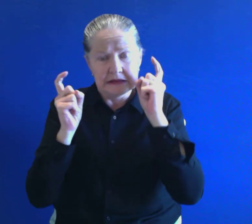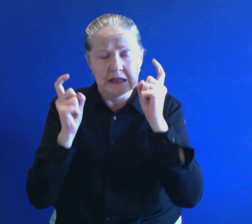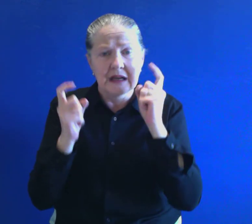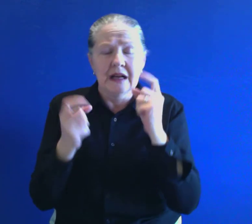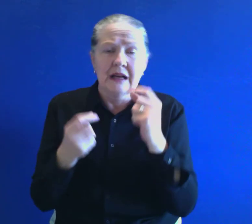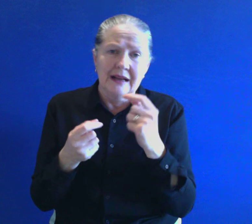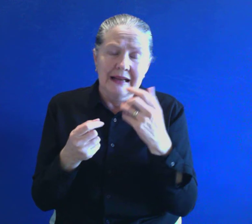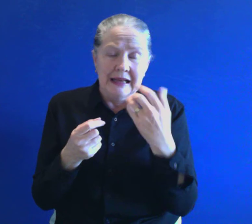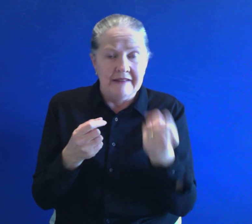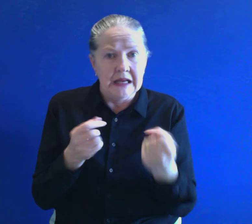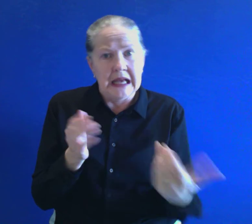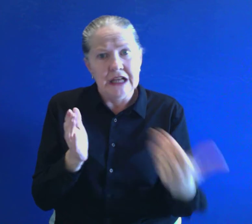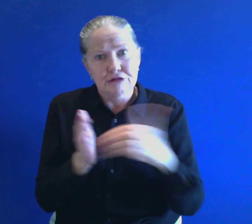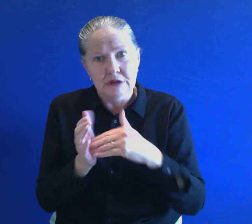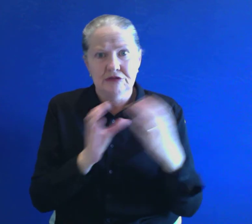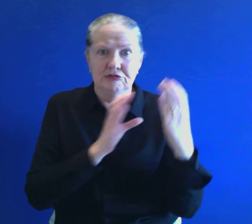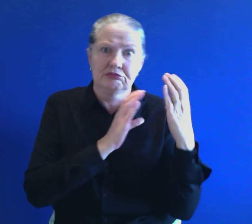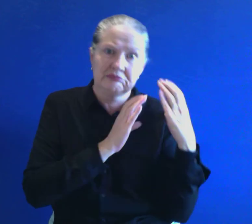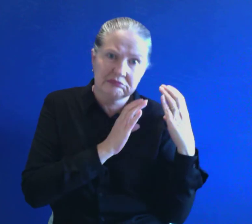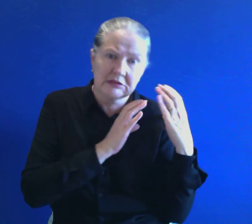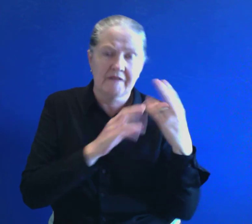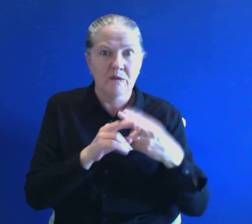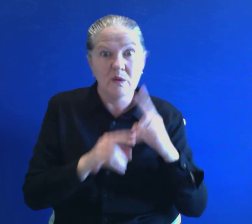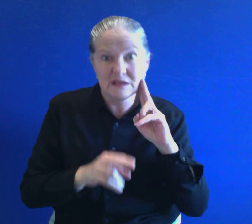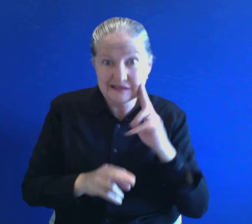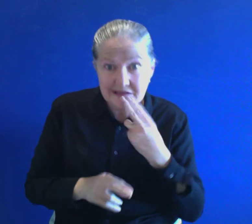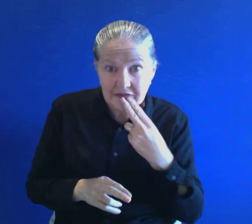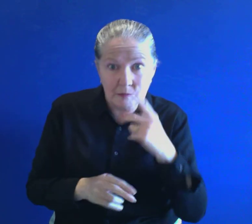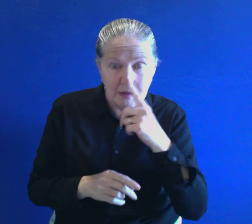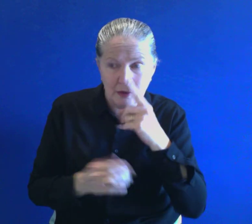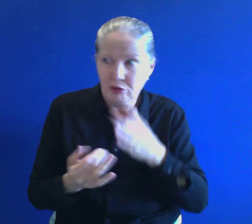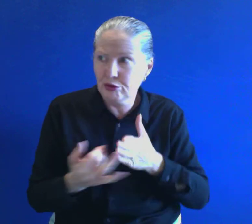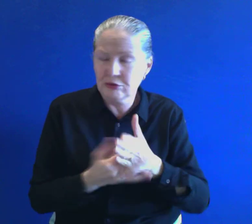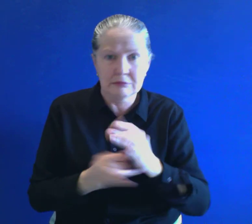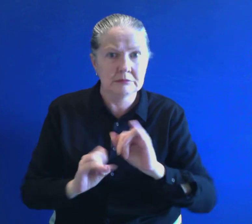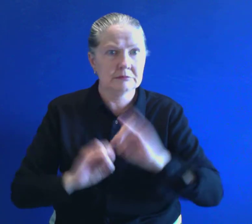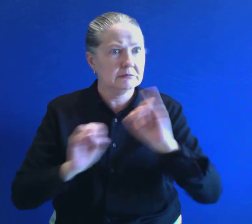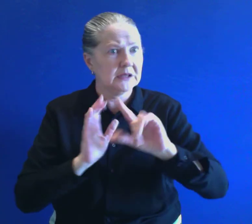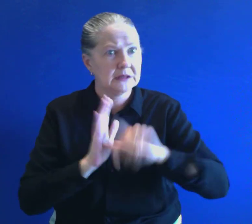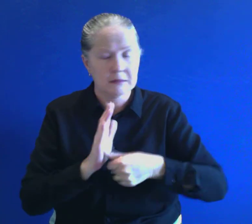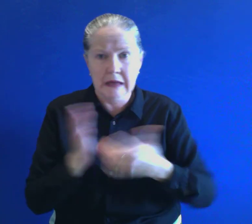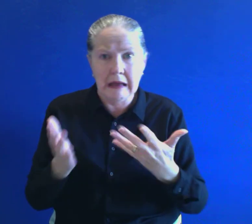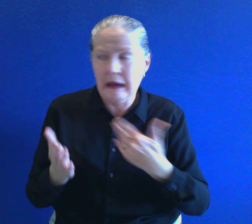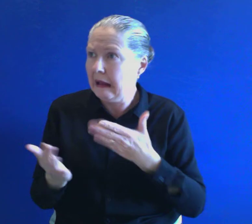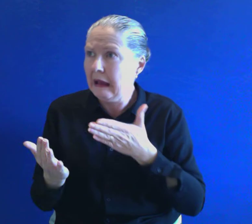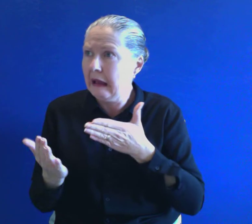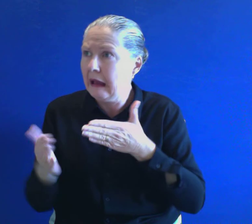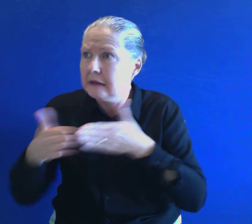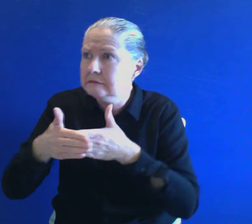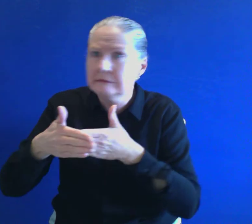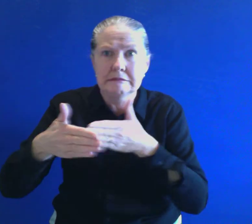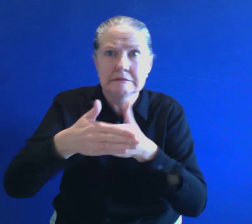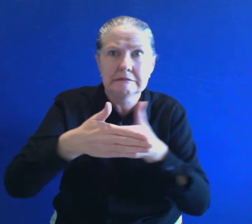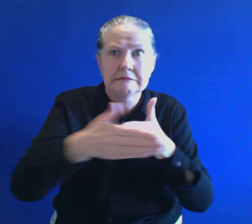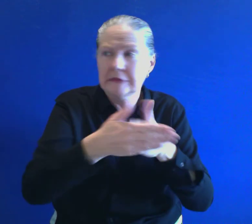that added stress on the deaf community during these times of crisis that they might not be able to get access to the correct information that